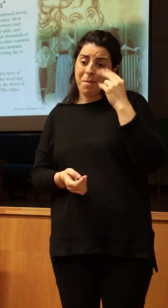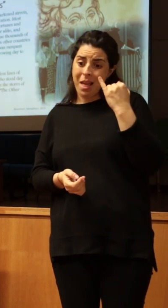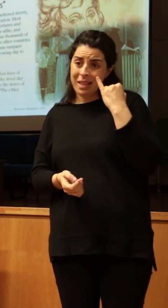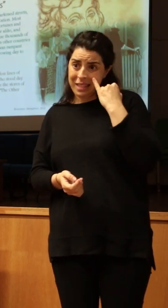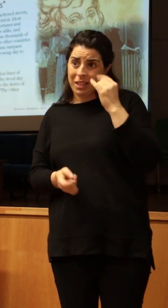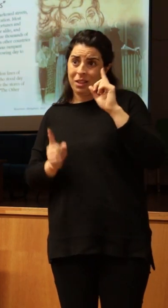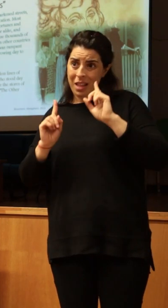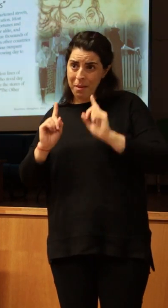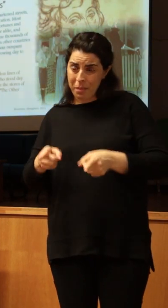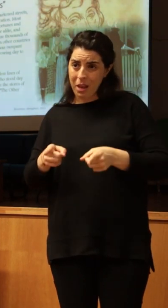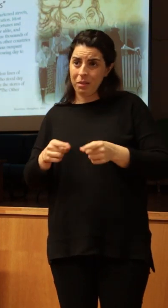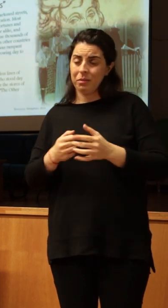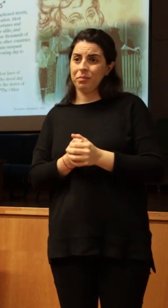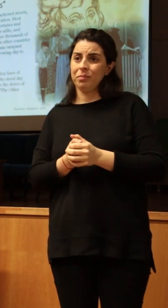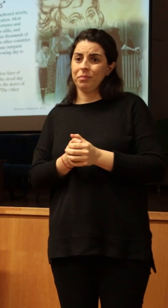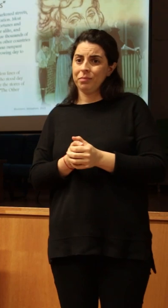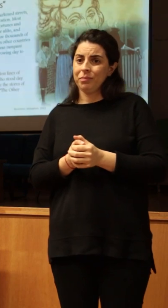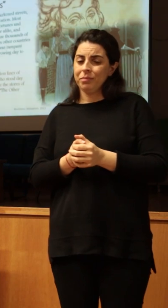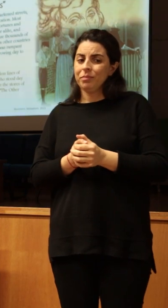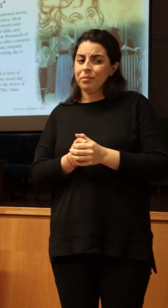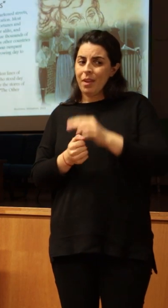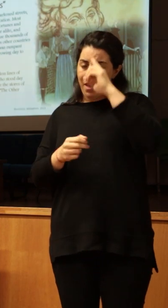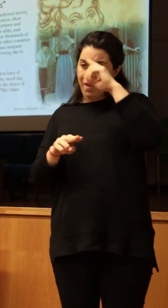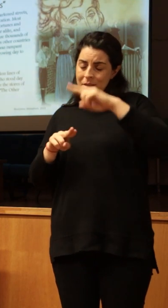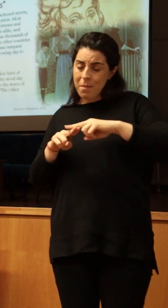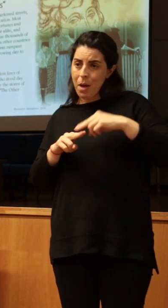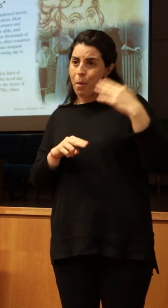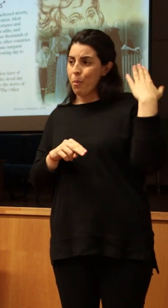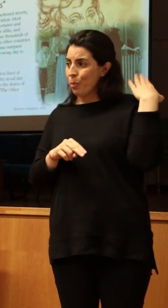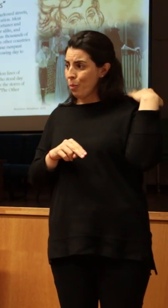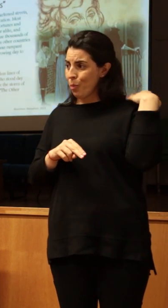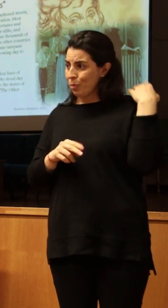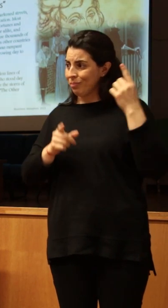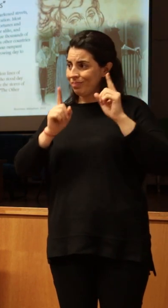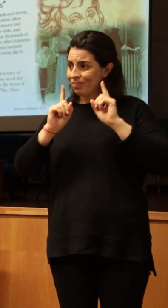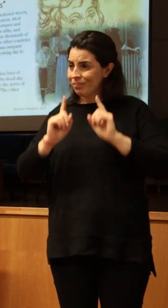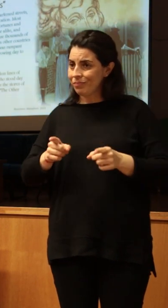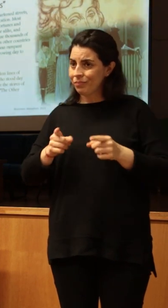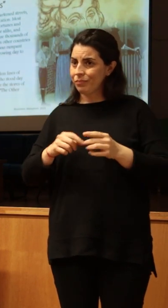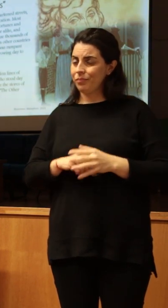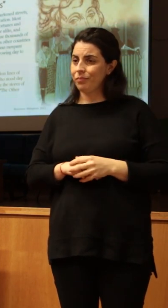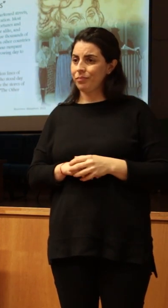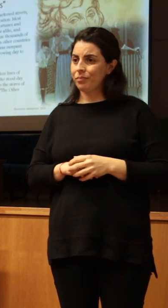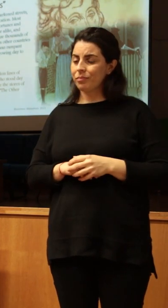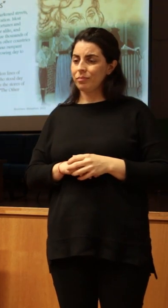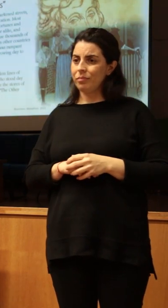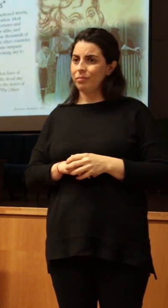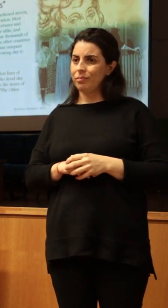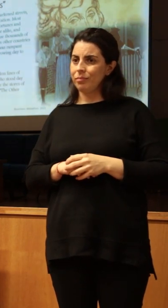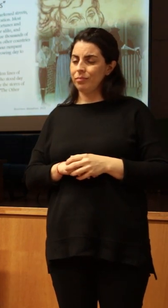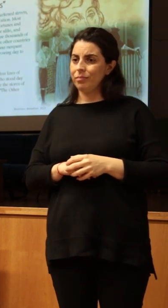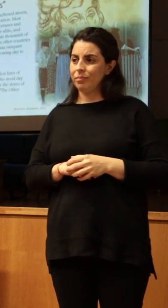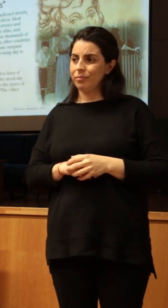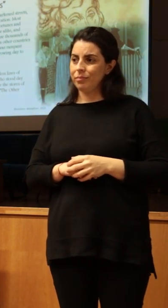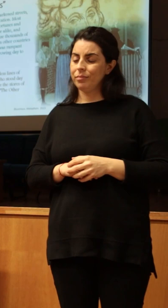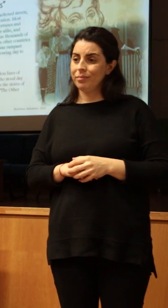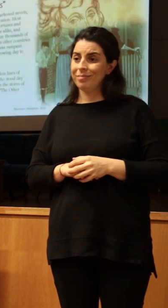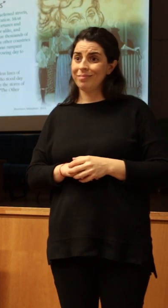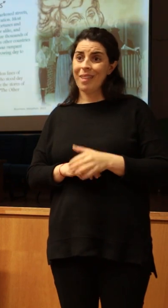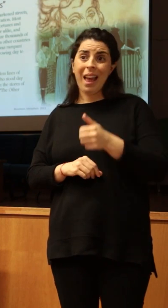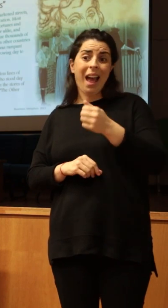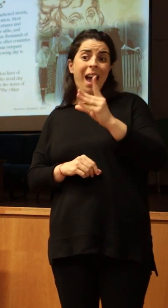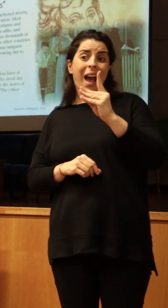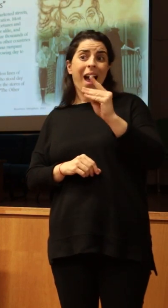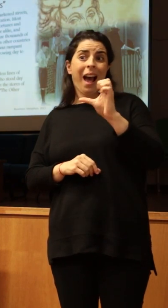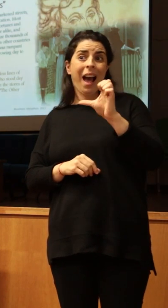Tuberculosis. Tuberculosis. In fact, Adler had a mild case of tuberculosis after the war. De hecho, Adler, yeah.